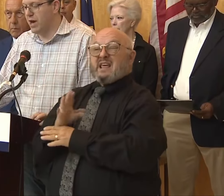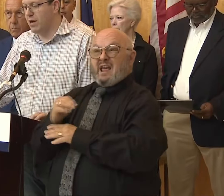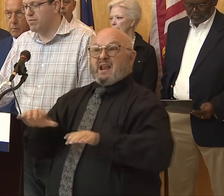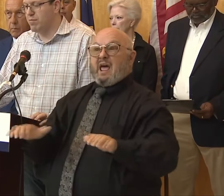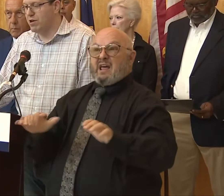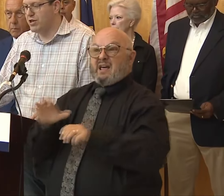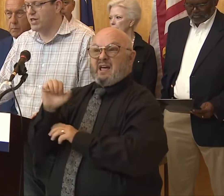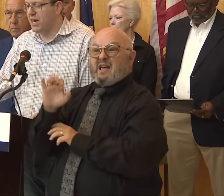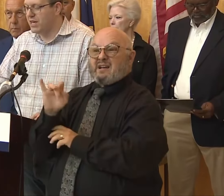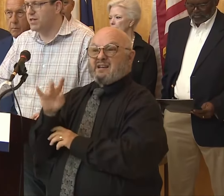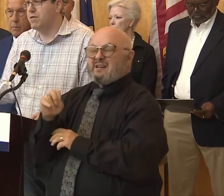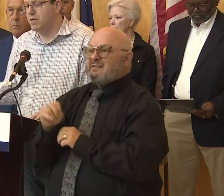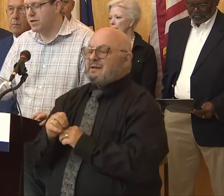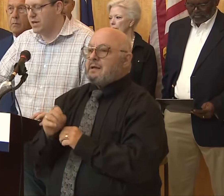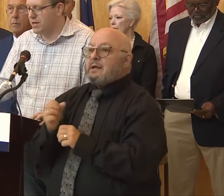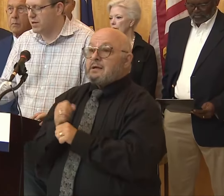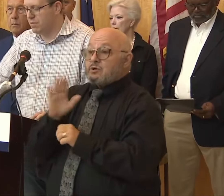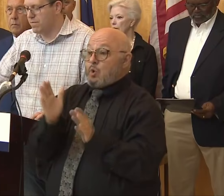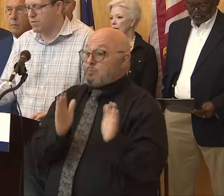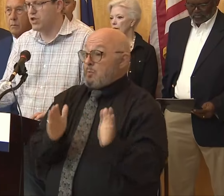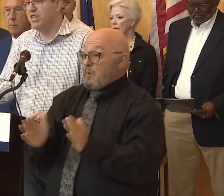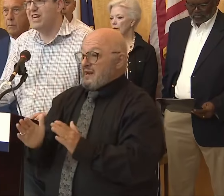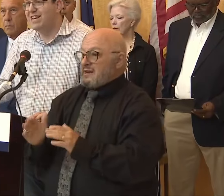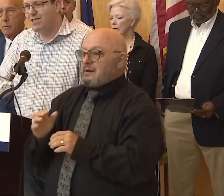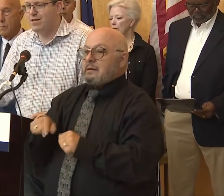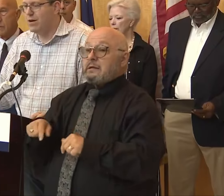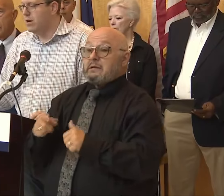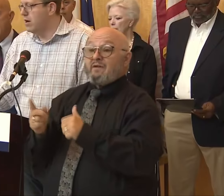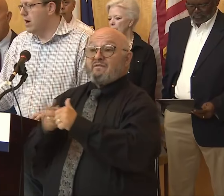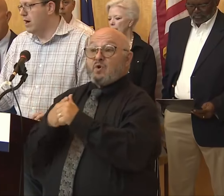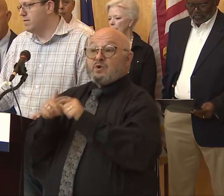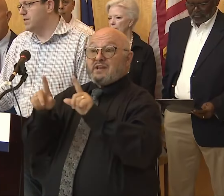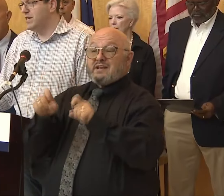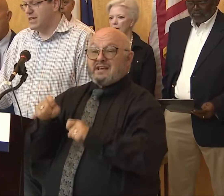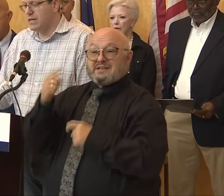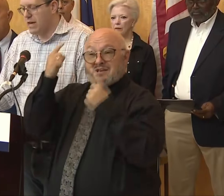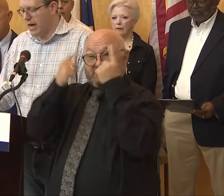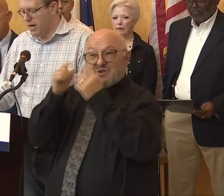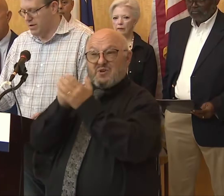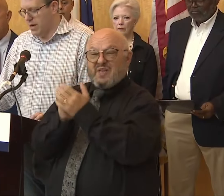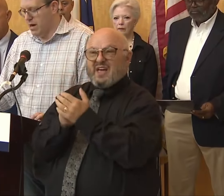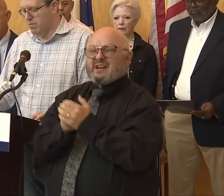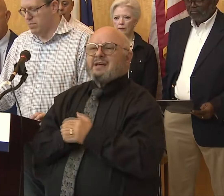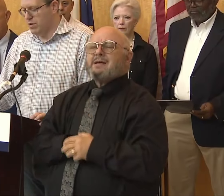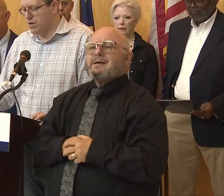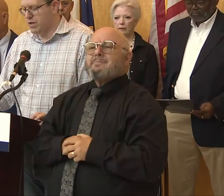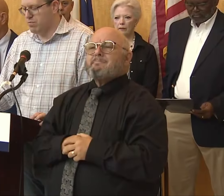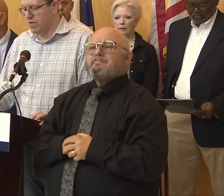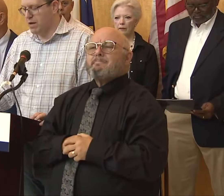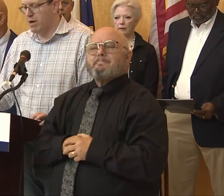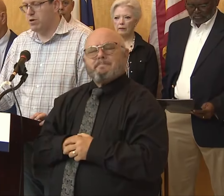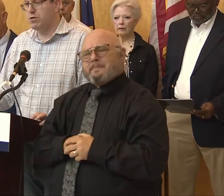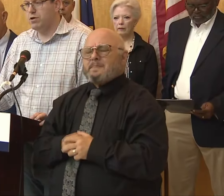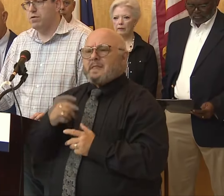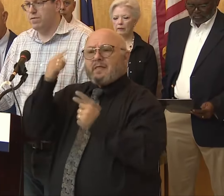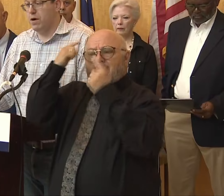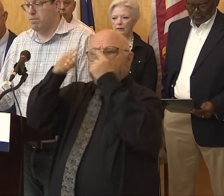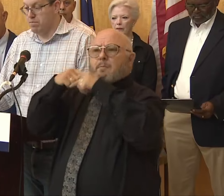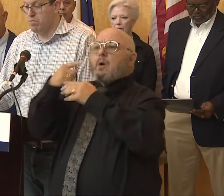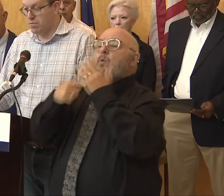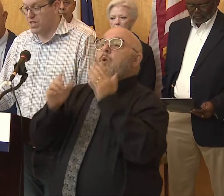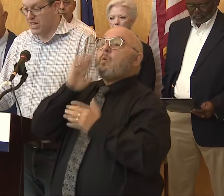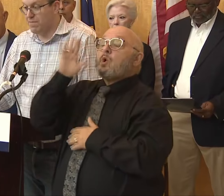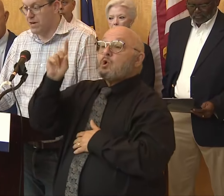sure you've got your preparations. Kind of consider this a nice little first test of the season, and think about what you'll do if